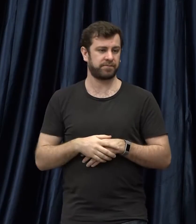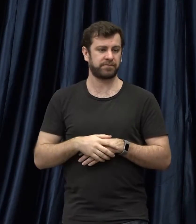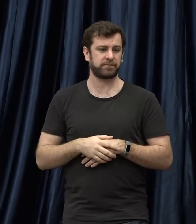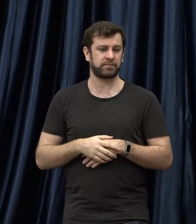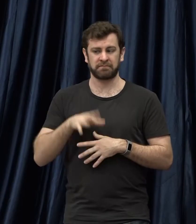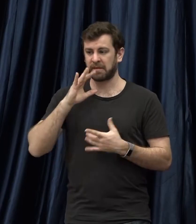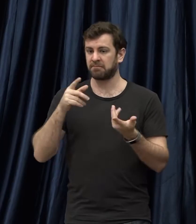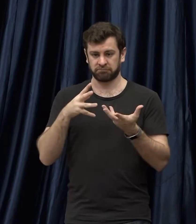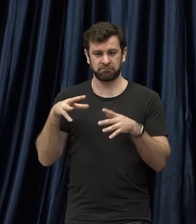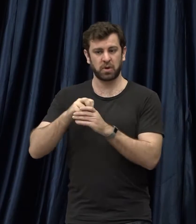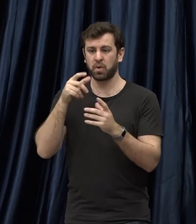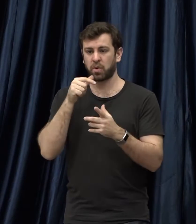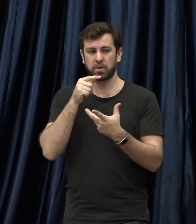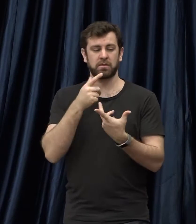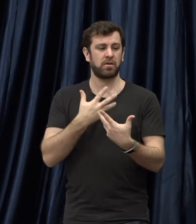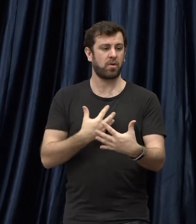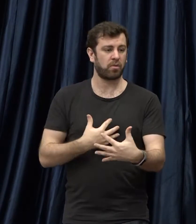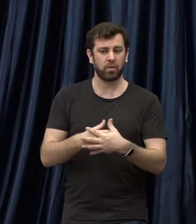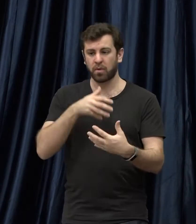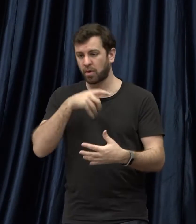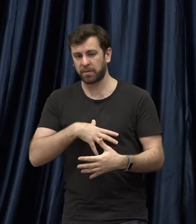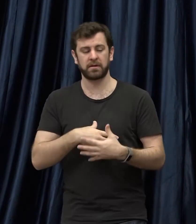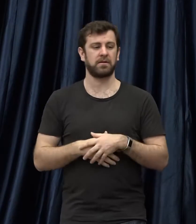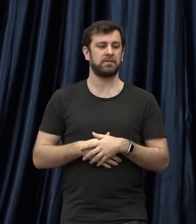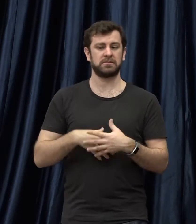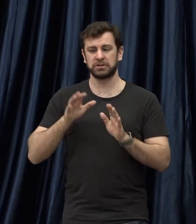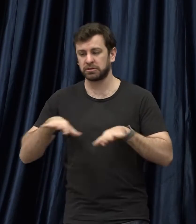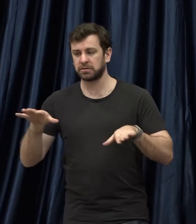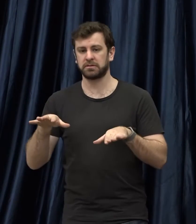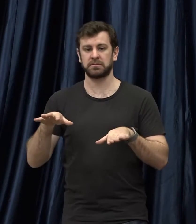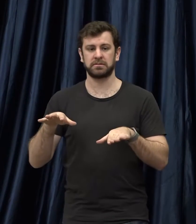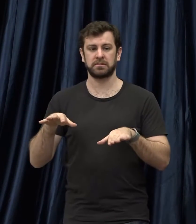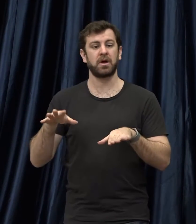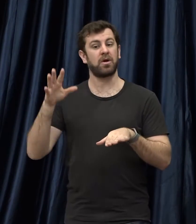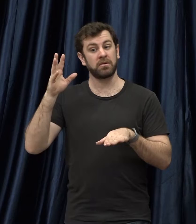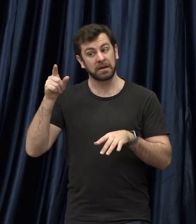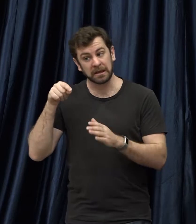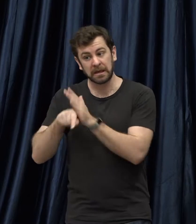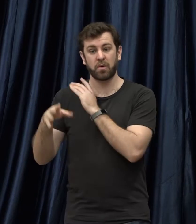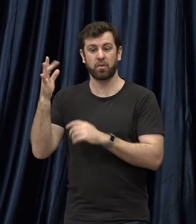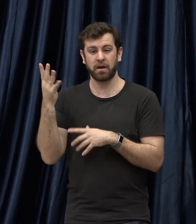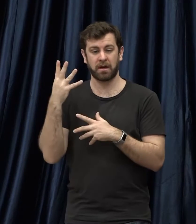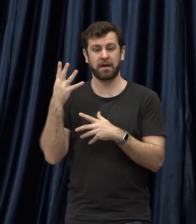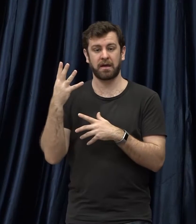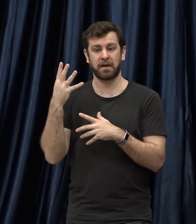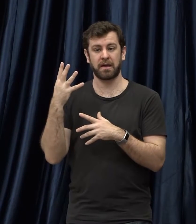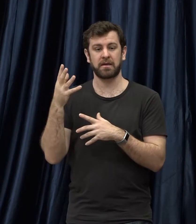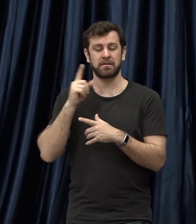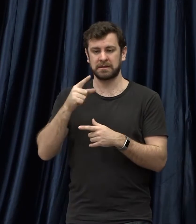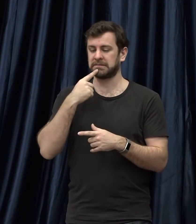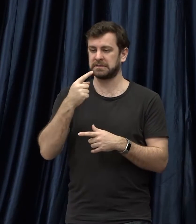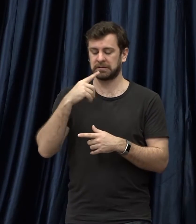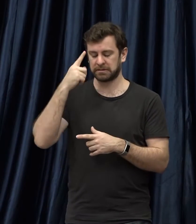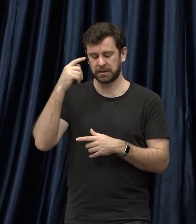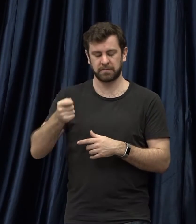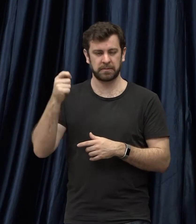elderly, children. They were killed only because they say La ilaha illallah Muhammadur Rasulullah sallallahu alayhi